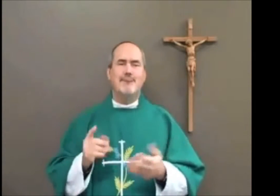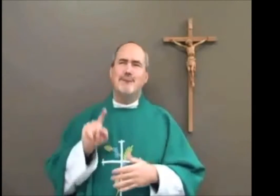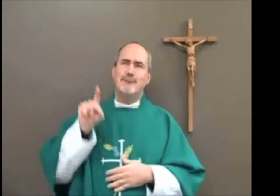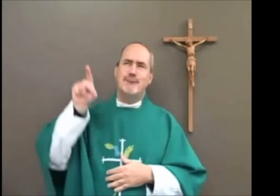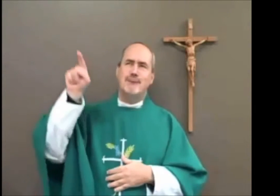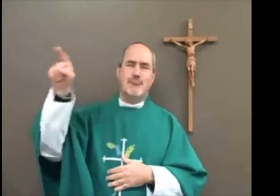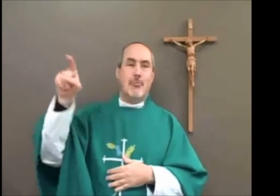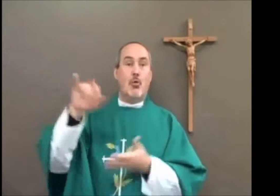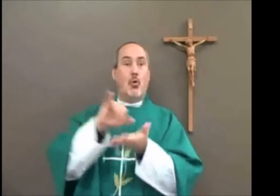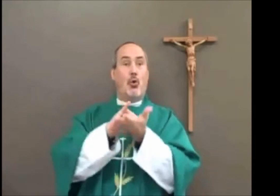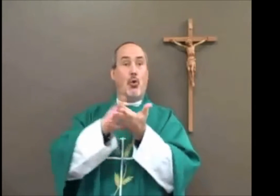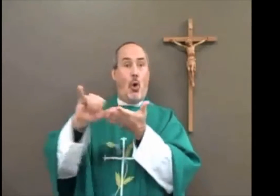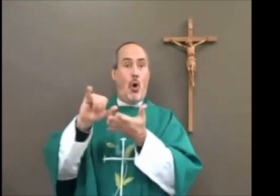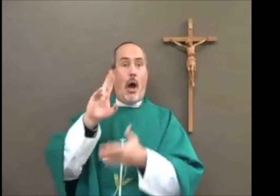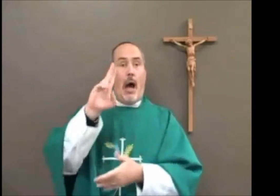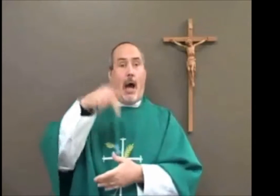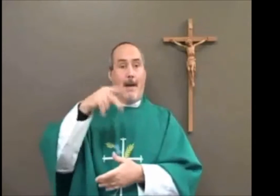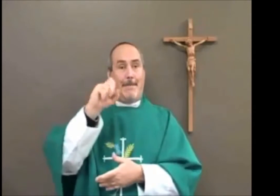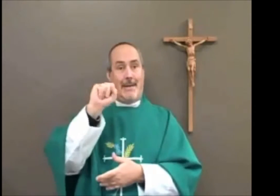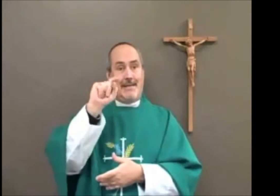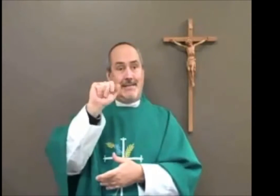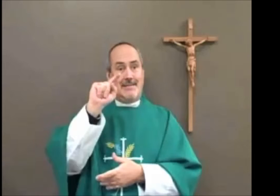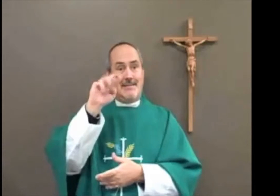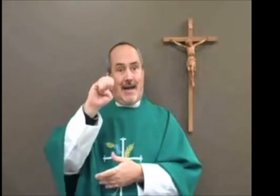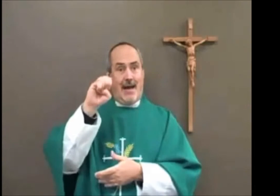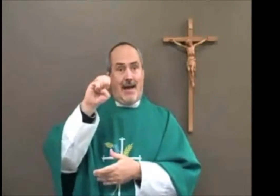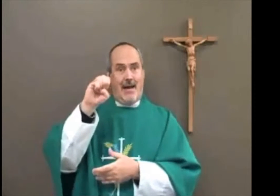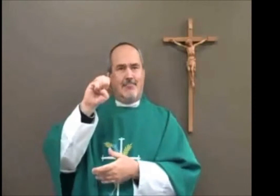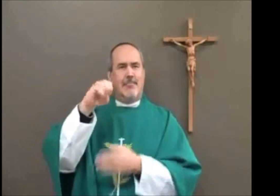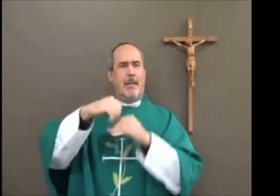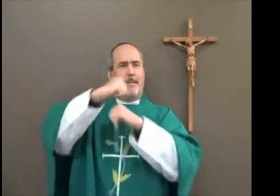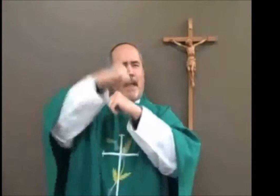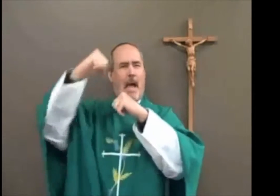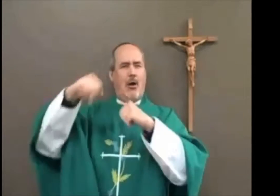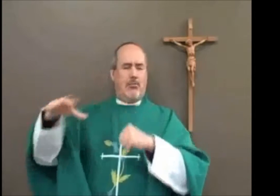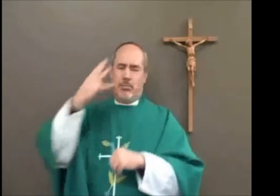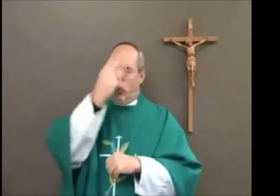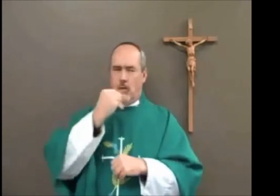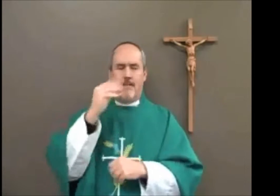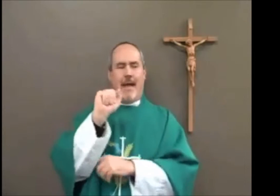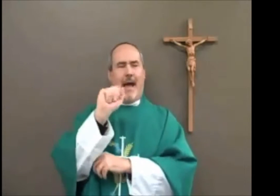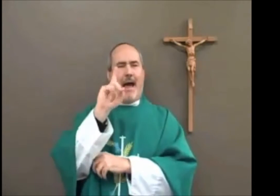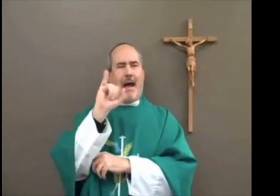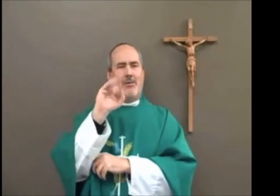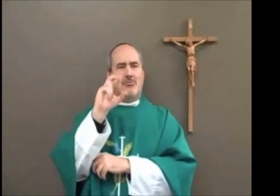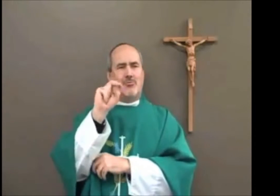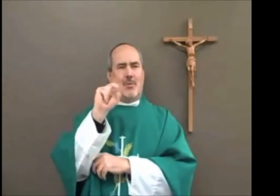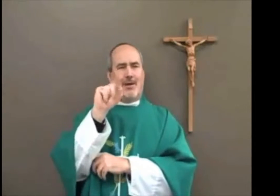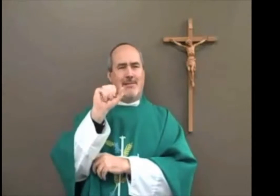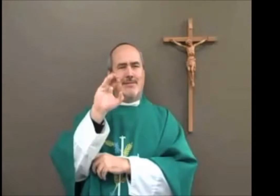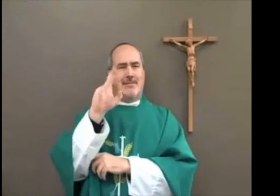And when I read this, it made me think of upstate New York in the Adirondack Mountains.